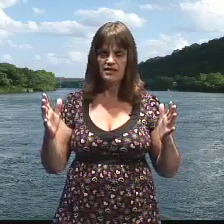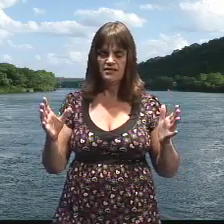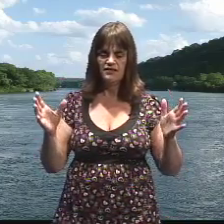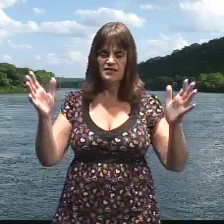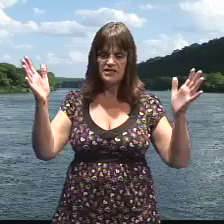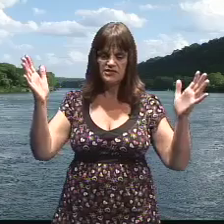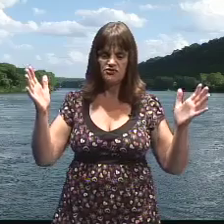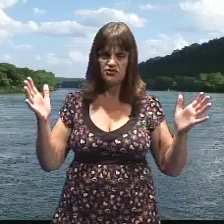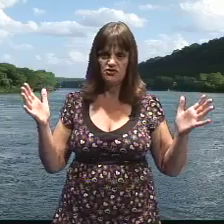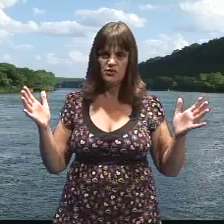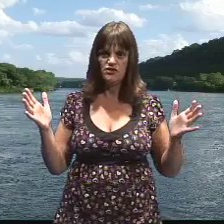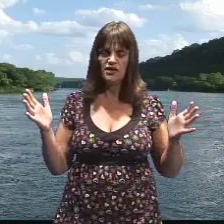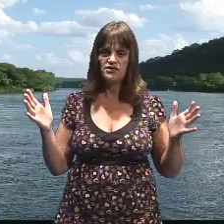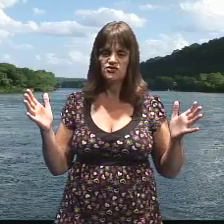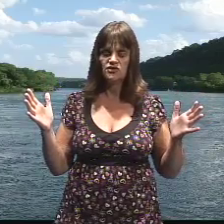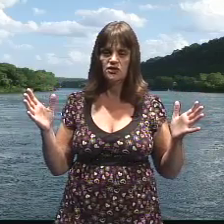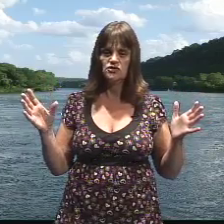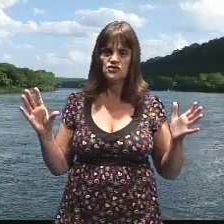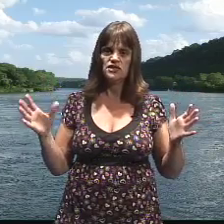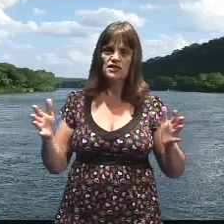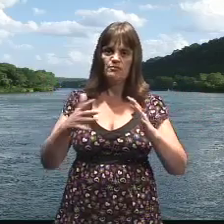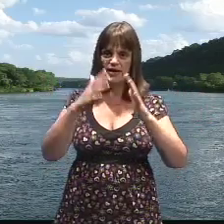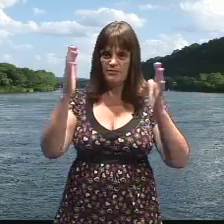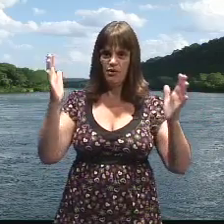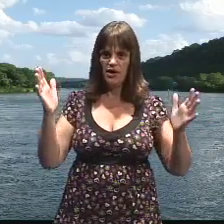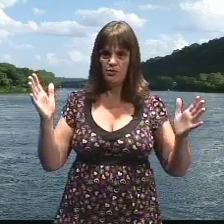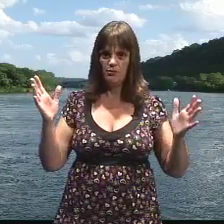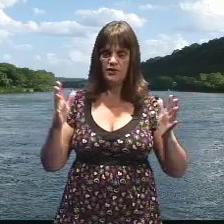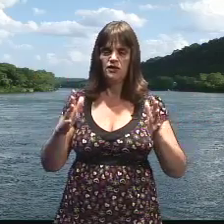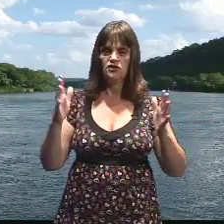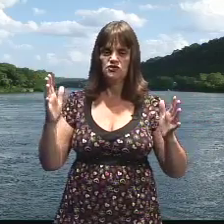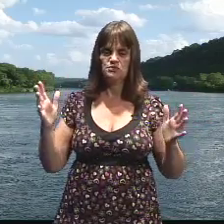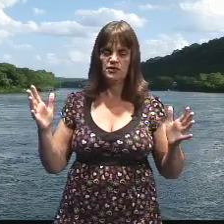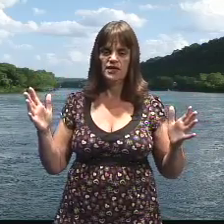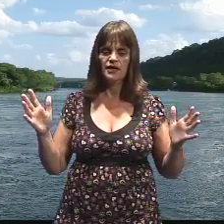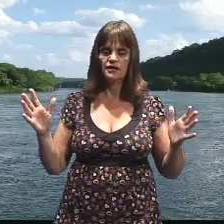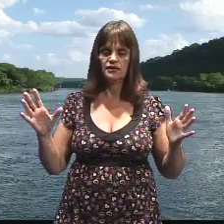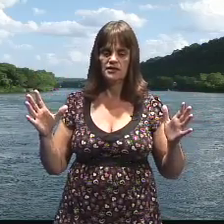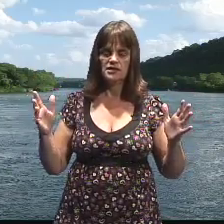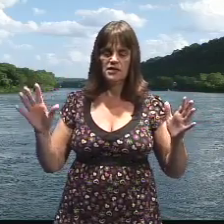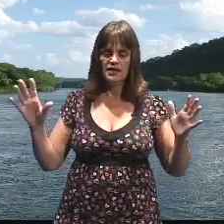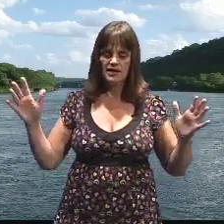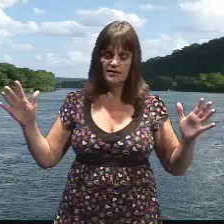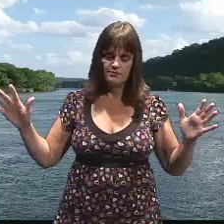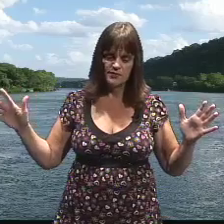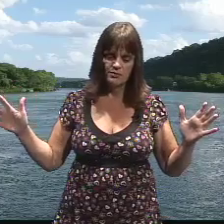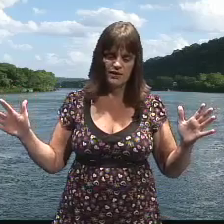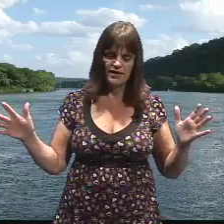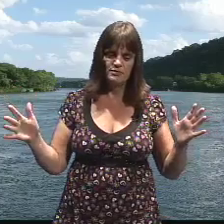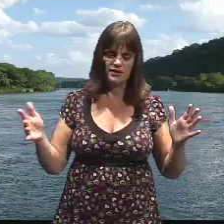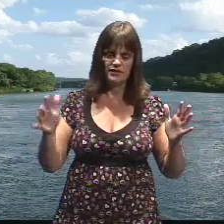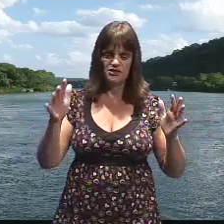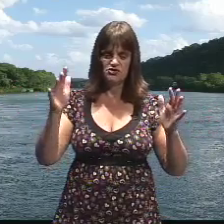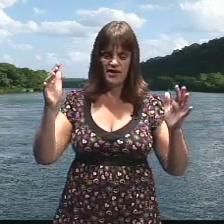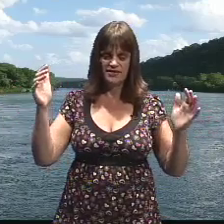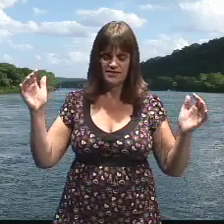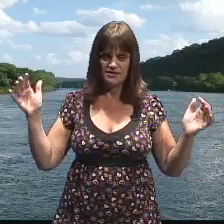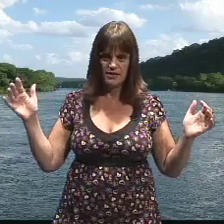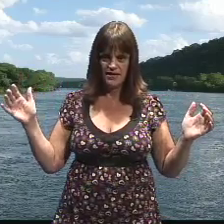anything, and that's easier to do when your eyes are closed. Mine pop open and close periodically, but it can be a little distracting to see my hands